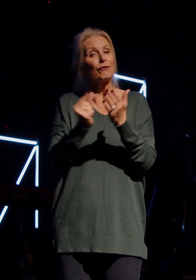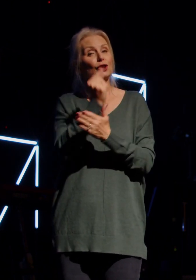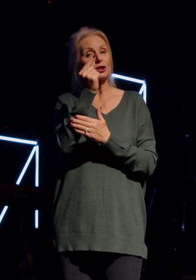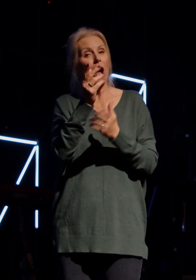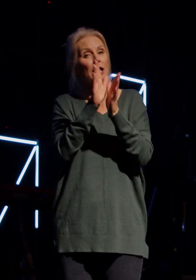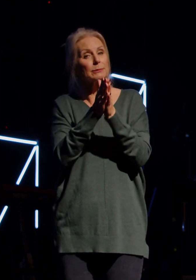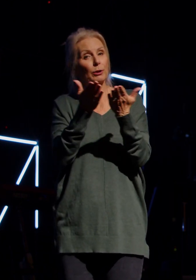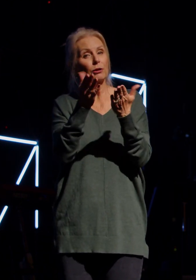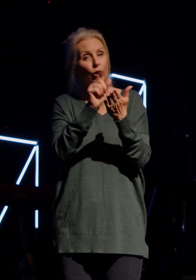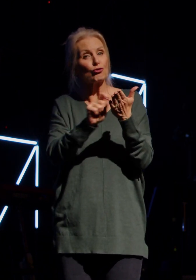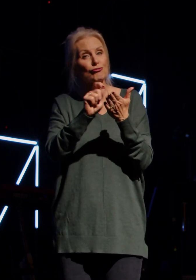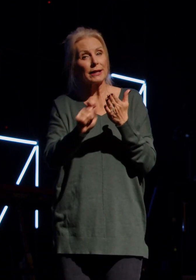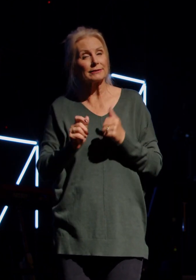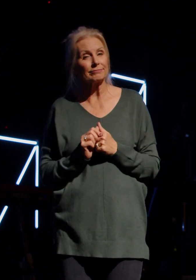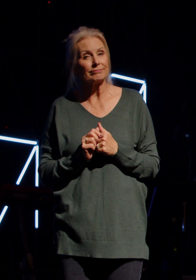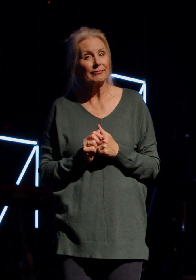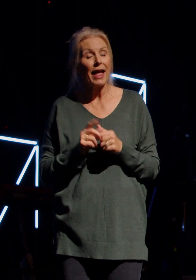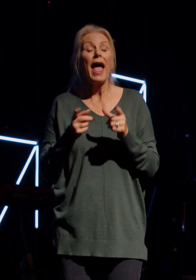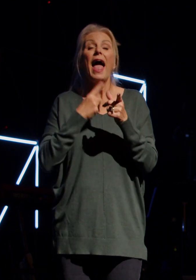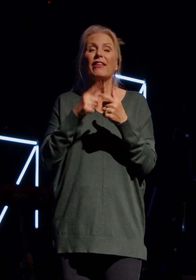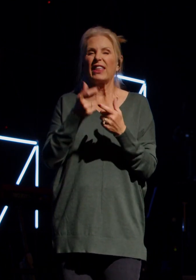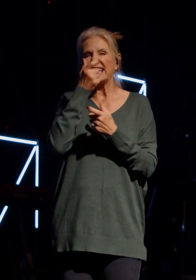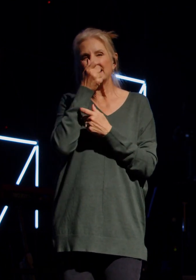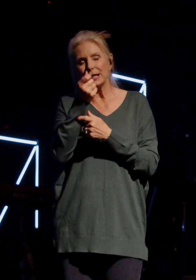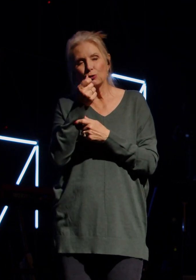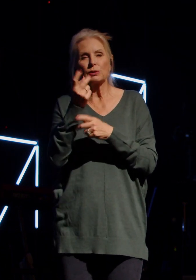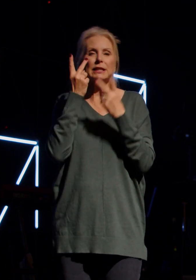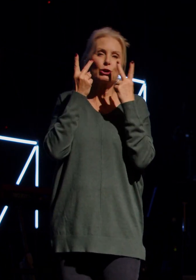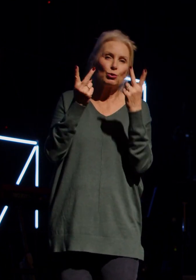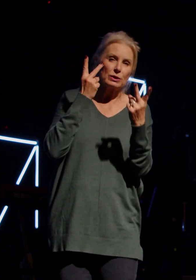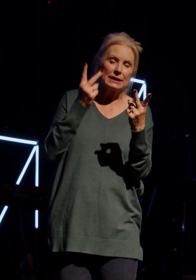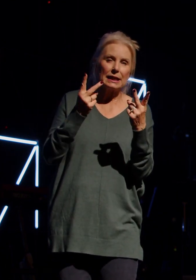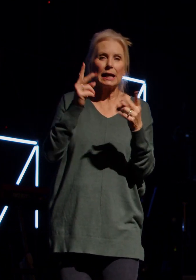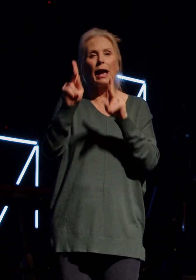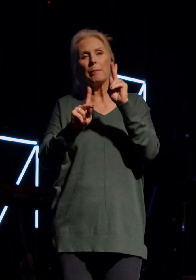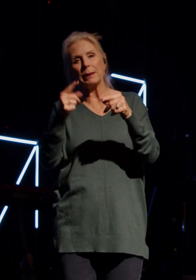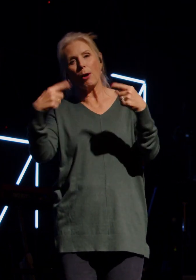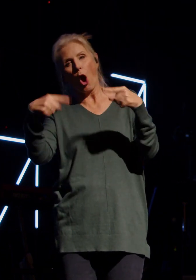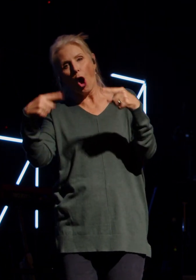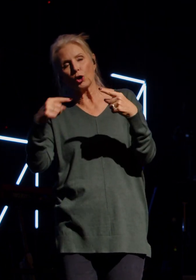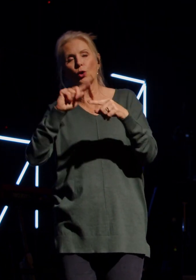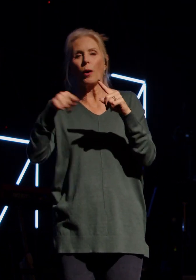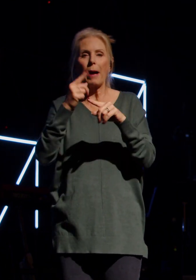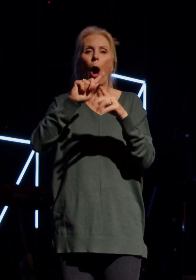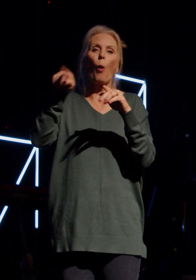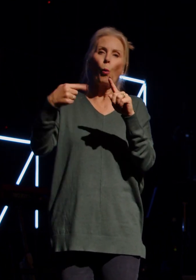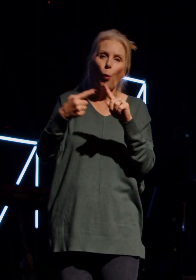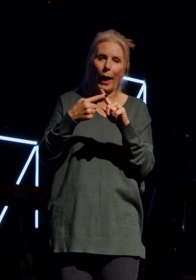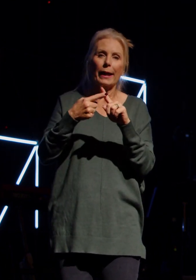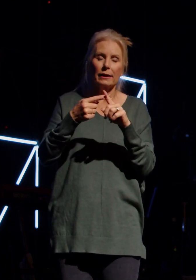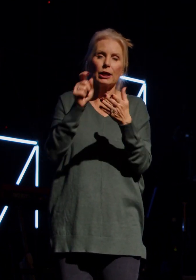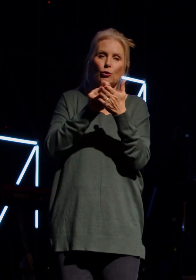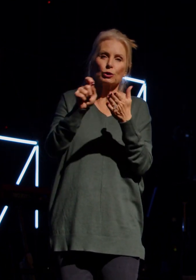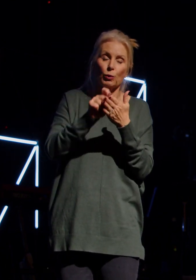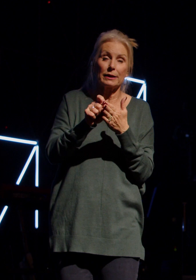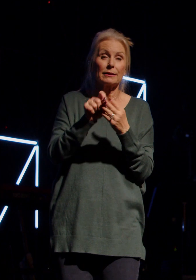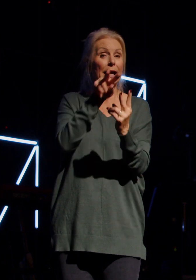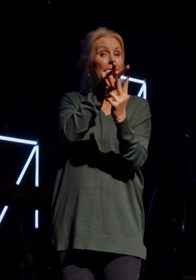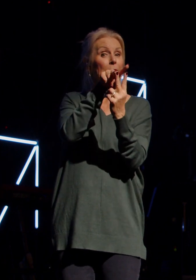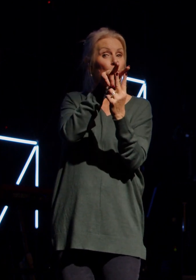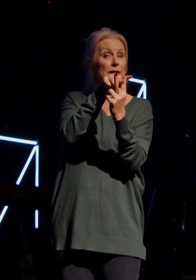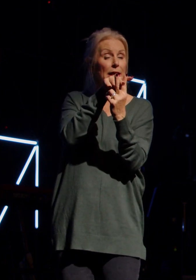picture this, and this is where it gets interesting. You start reading all these commentaries and people arguing about when this was written. People, scholars will argue that it was either written